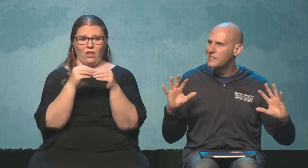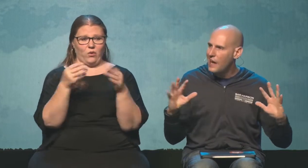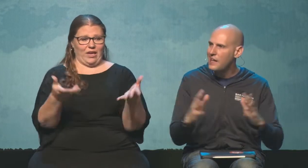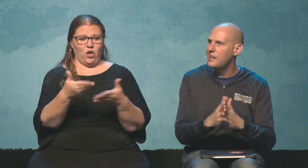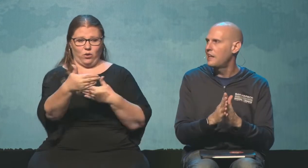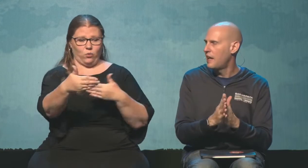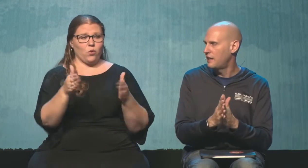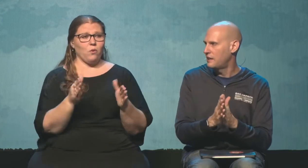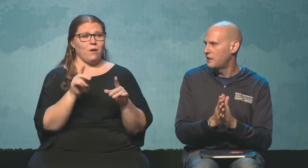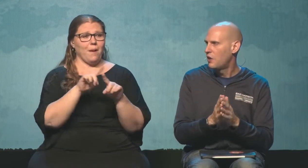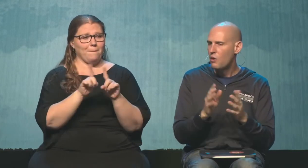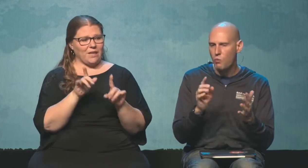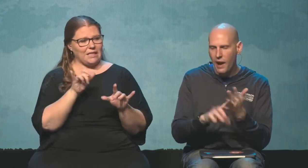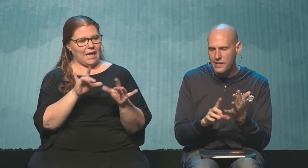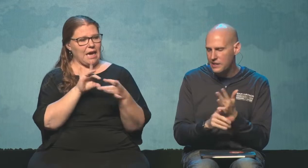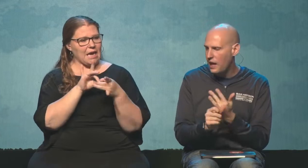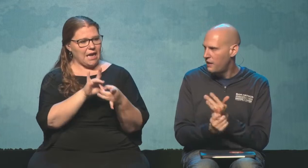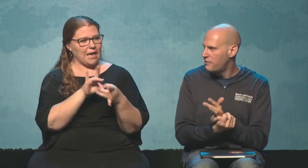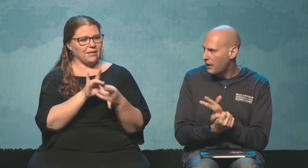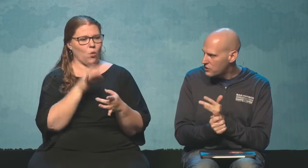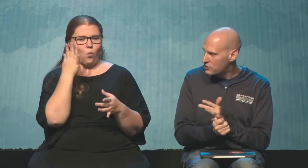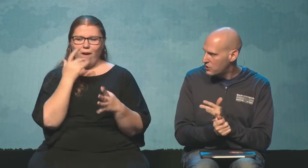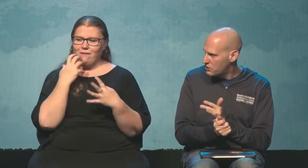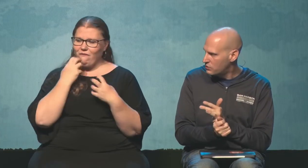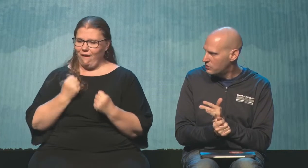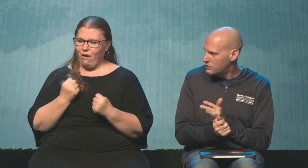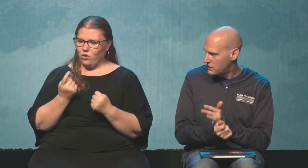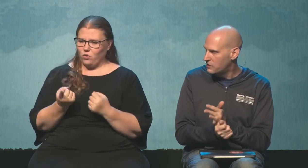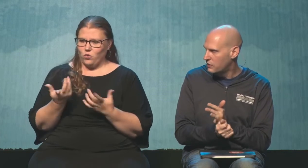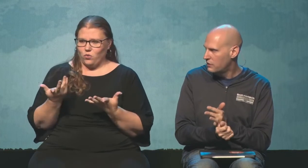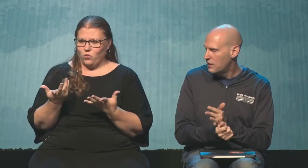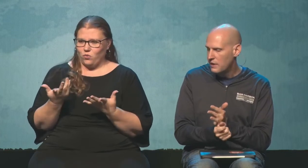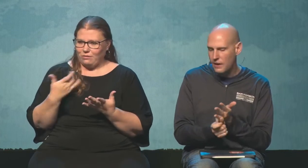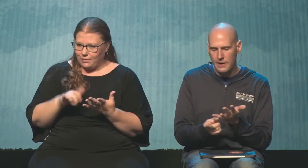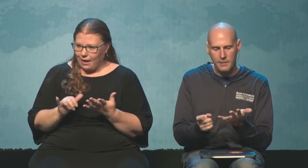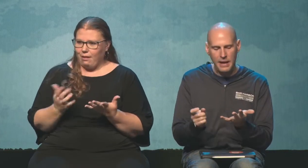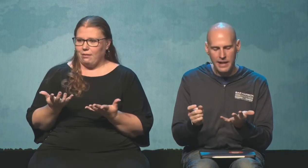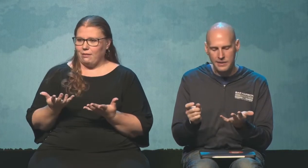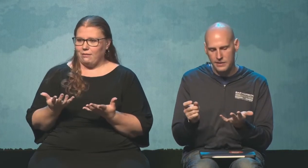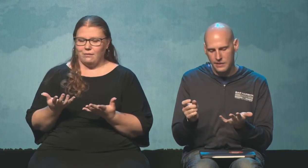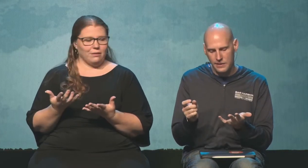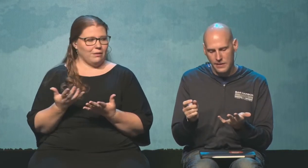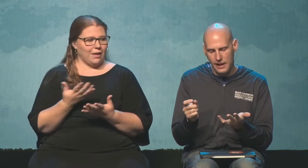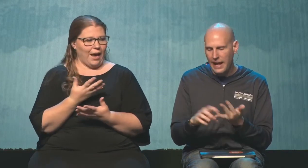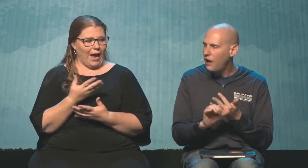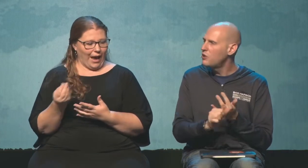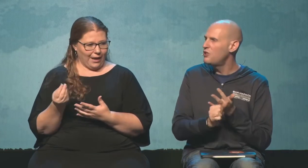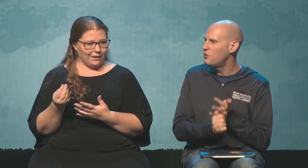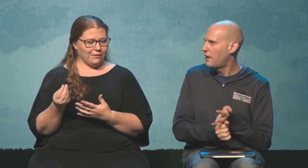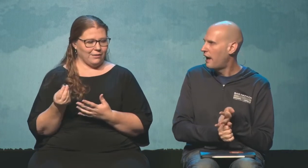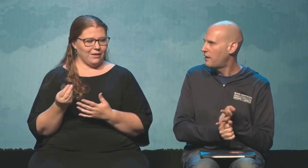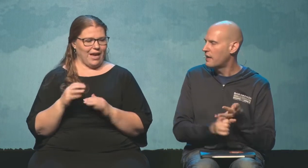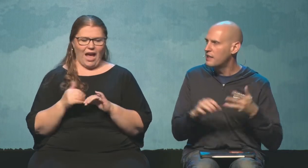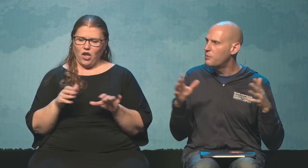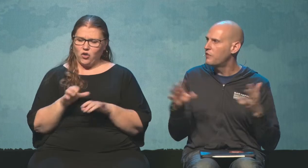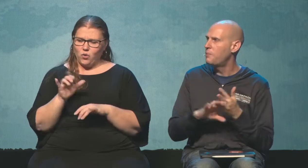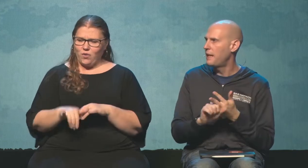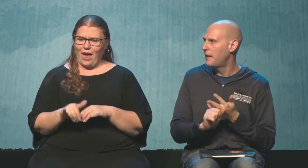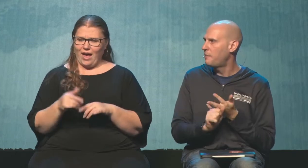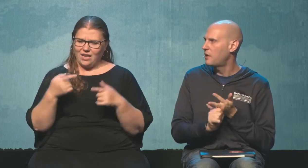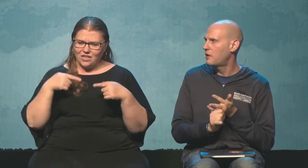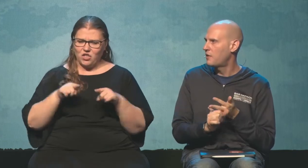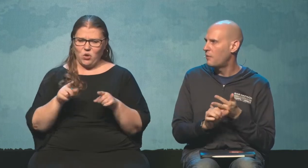but staying connected, why is that of value to you still? And how do you do that? Like, in the